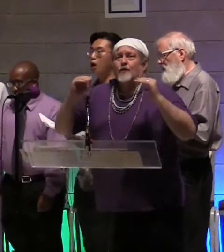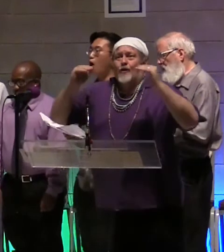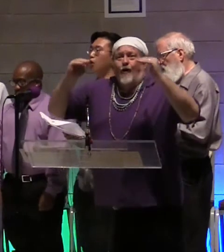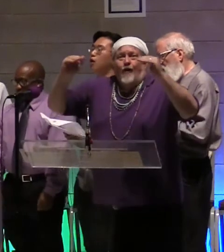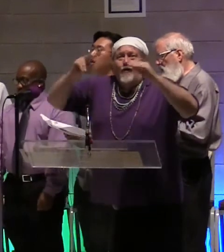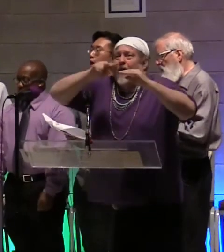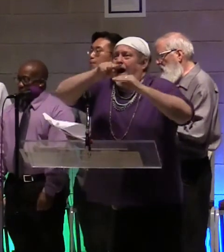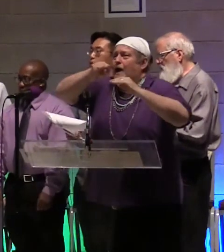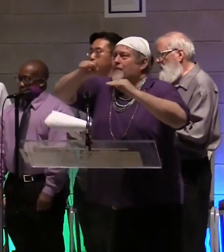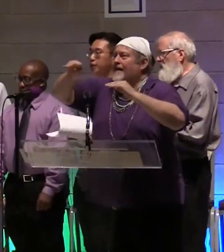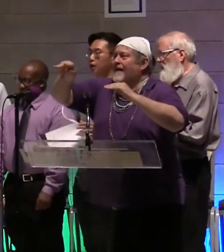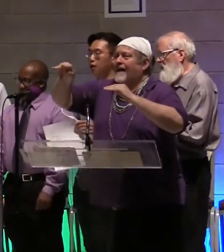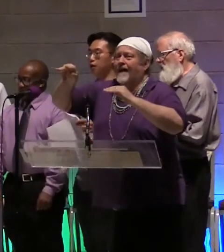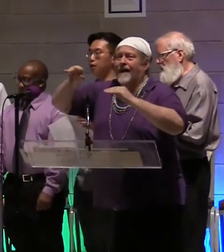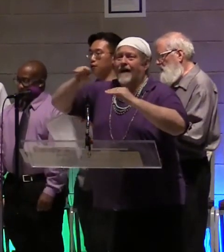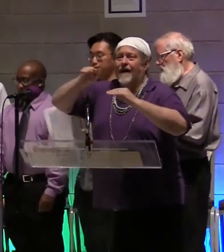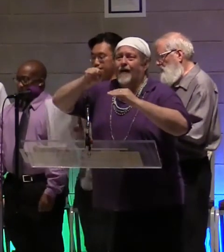The taller I